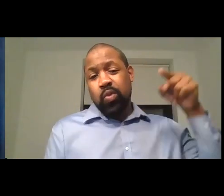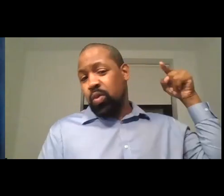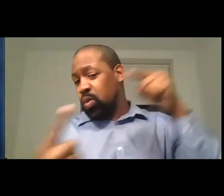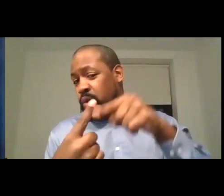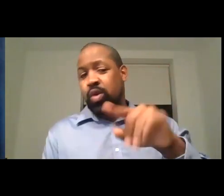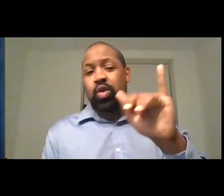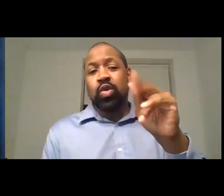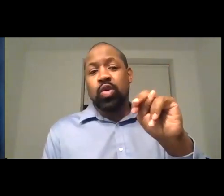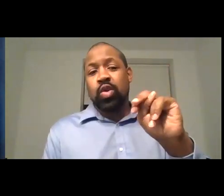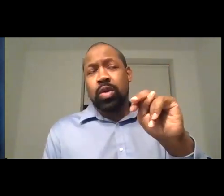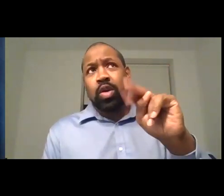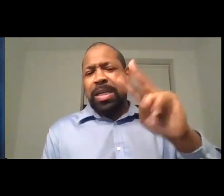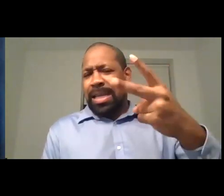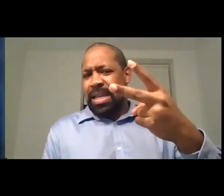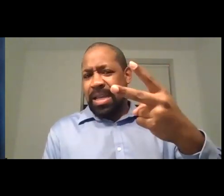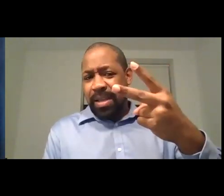in 2021.